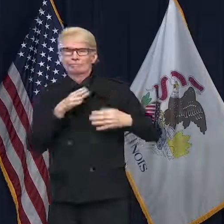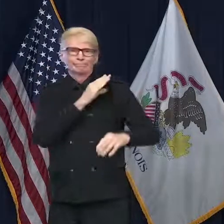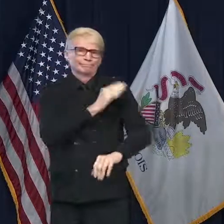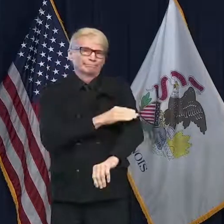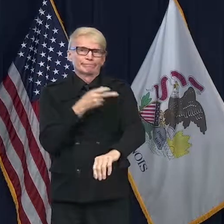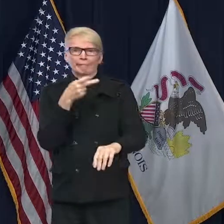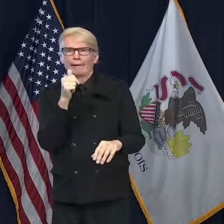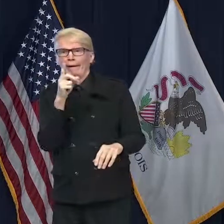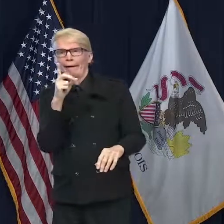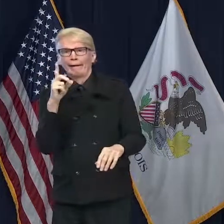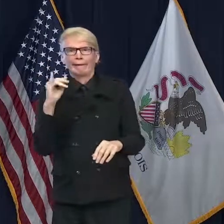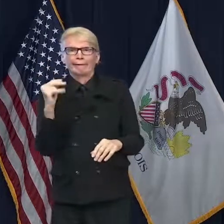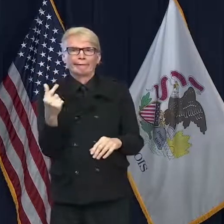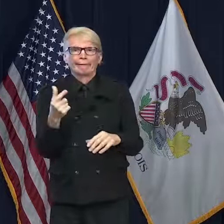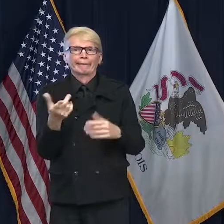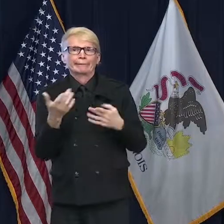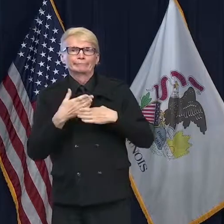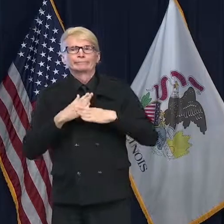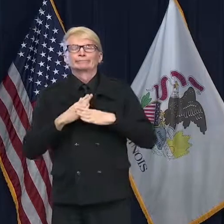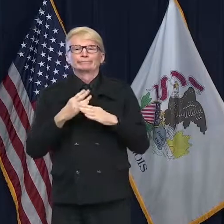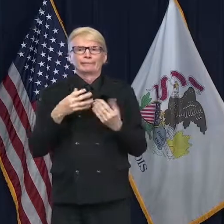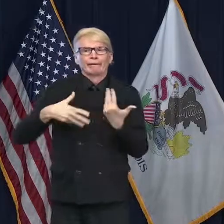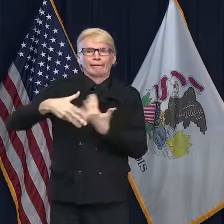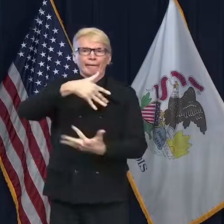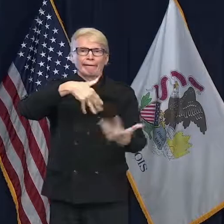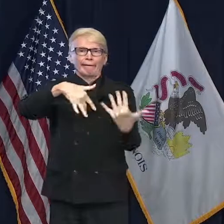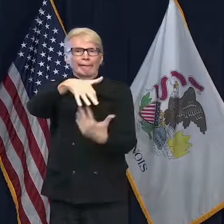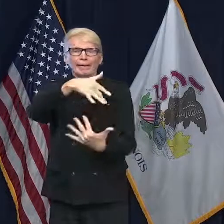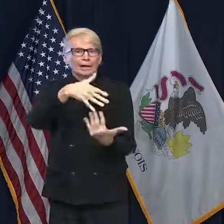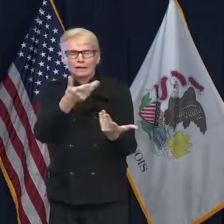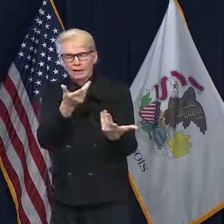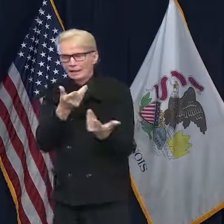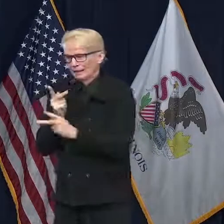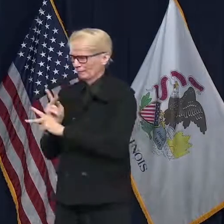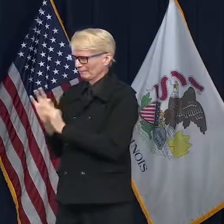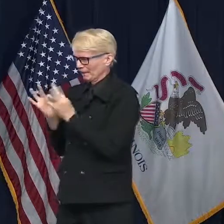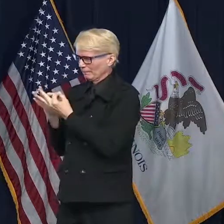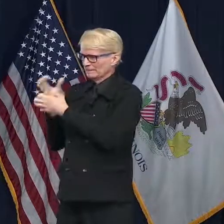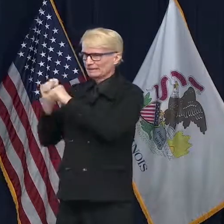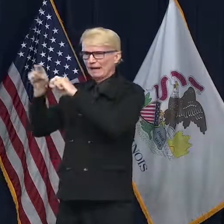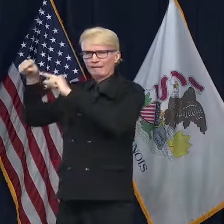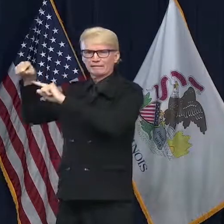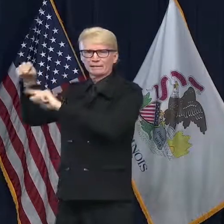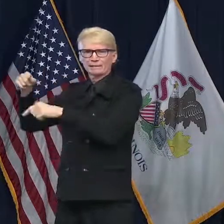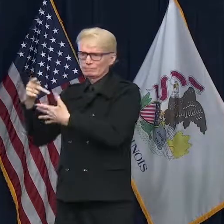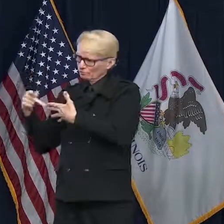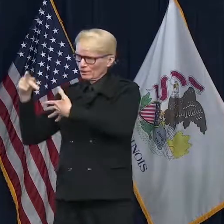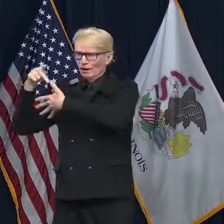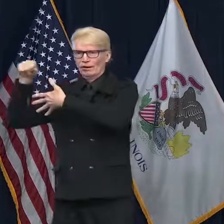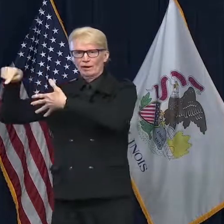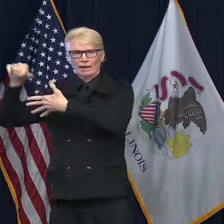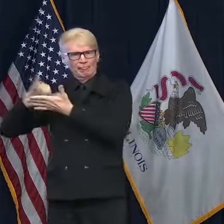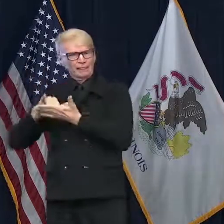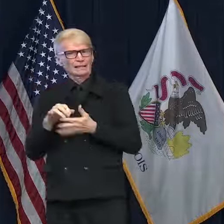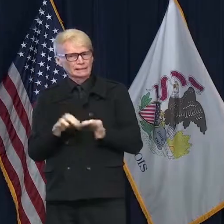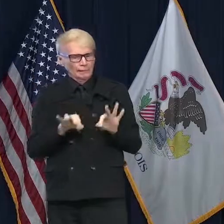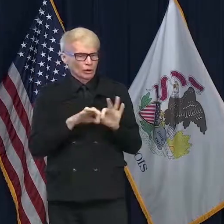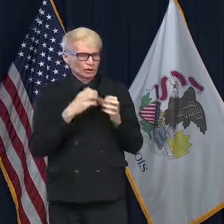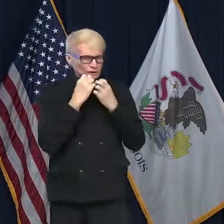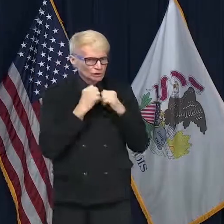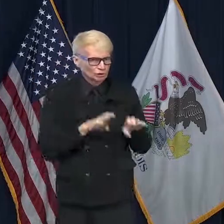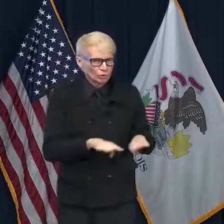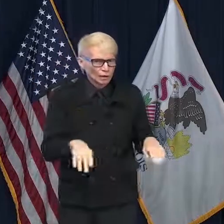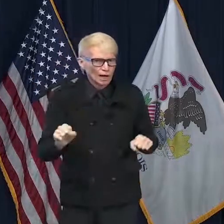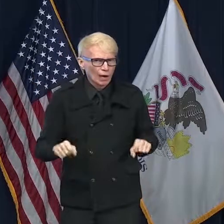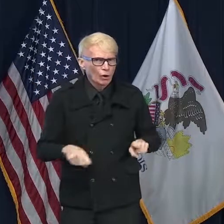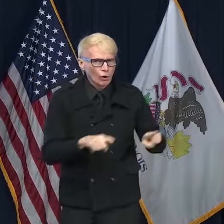and interacting with one another. So we want to make sure we're keeping families safe. Our number one concern has always been to make sure that kids can go back to